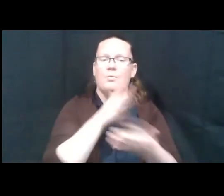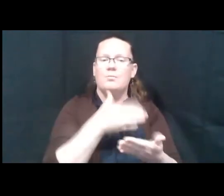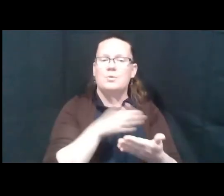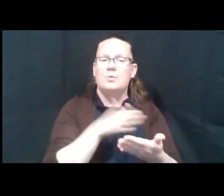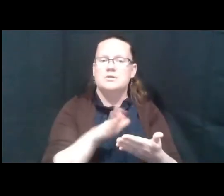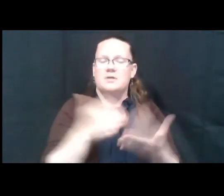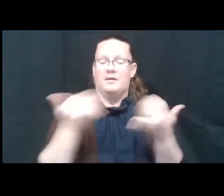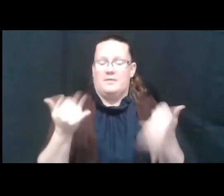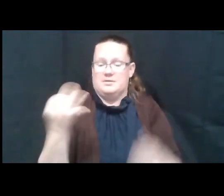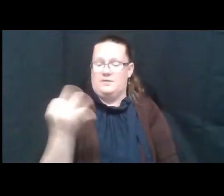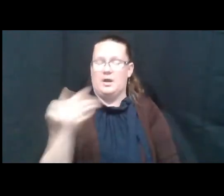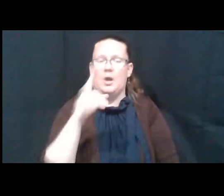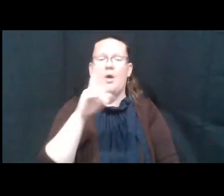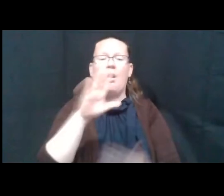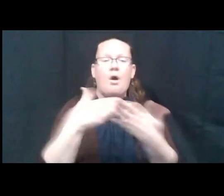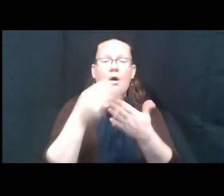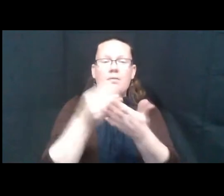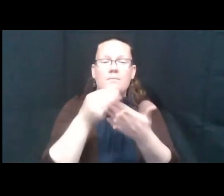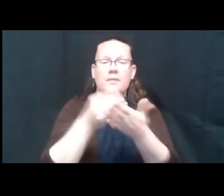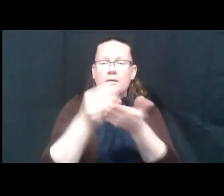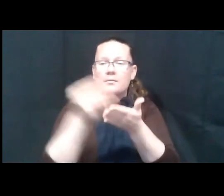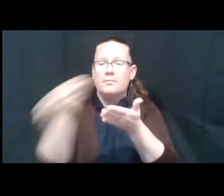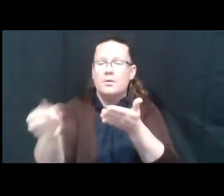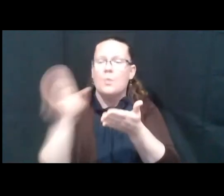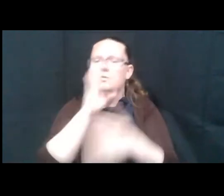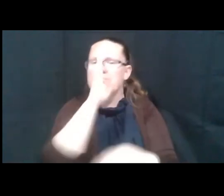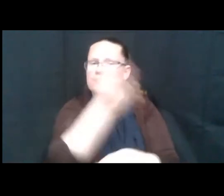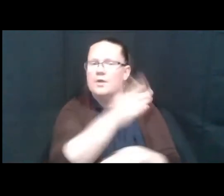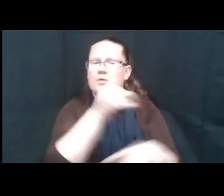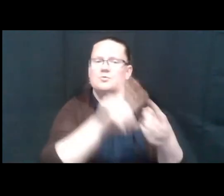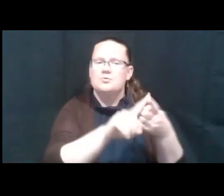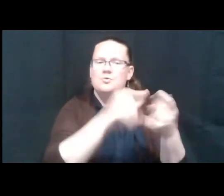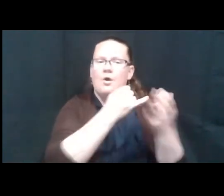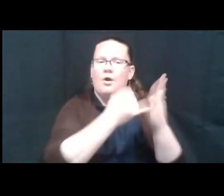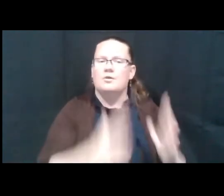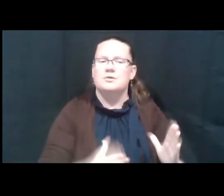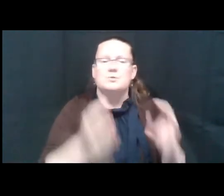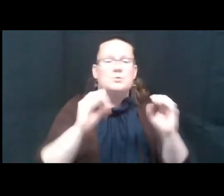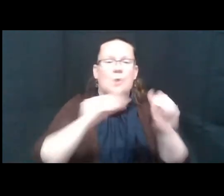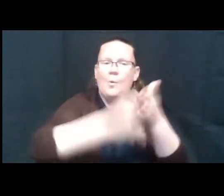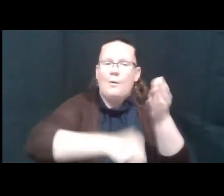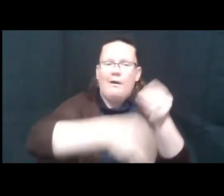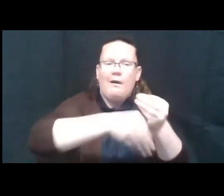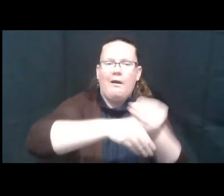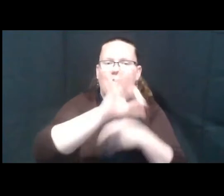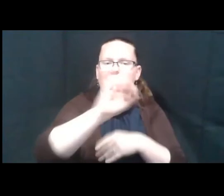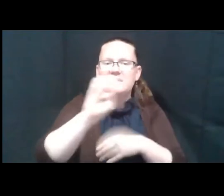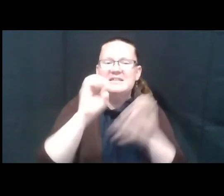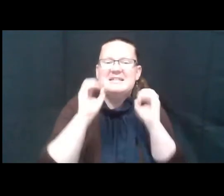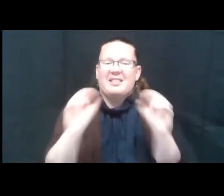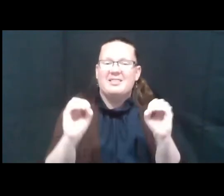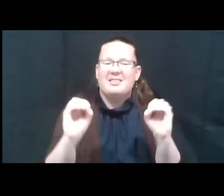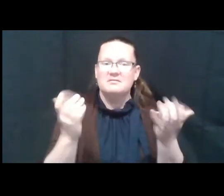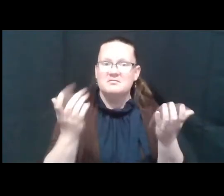go directly to the pockets of these musicians and artists without any fees being taken out. So